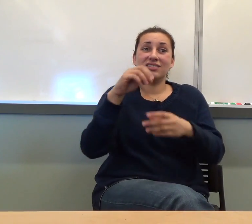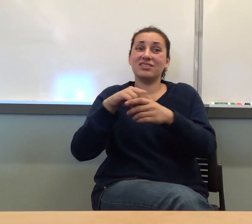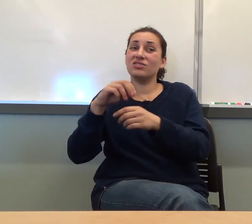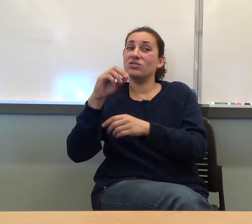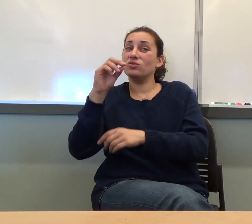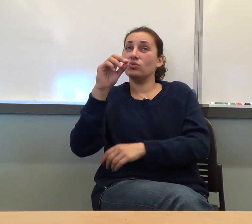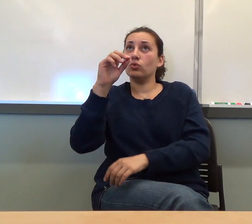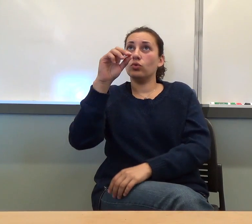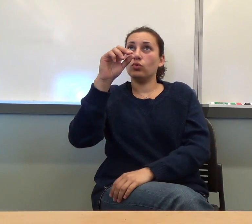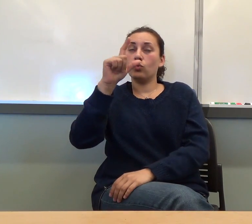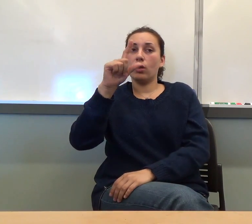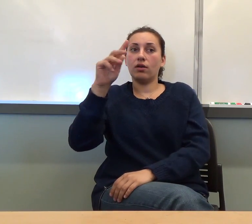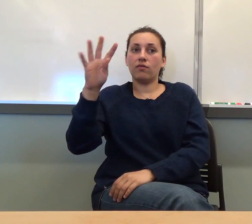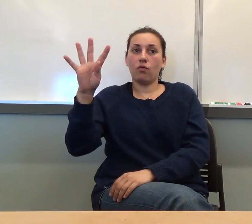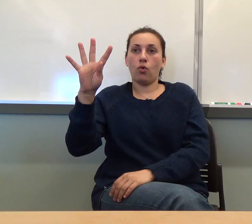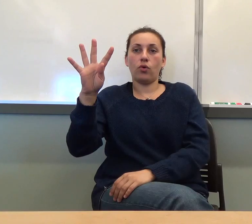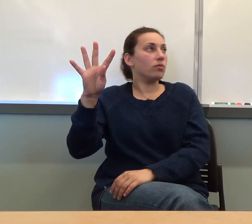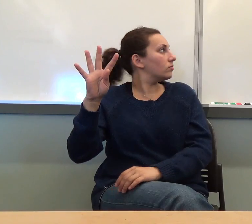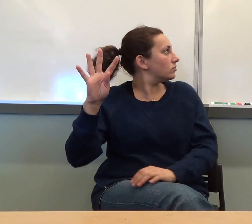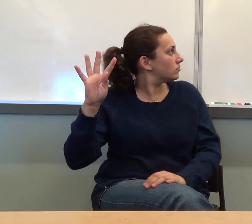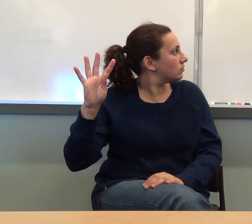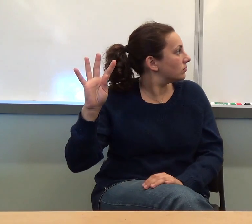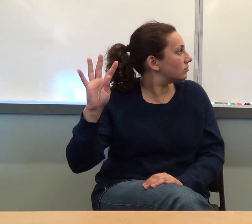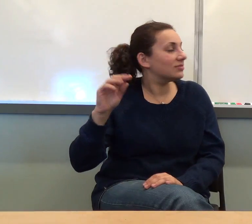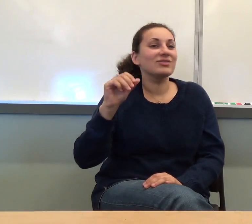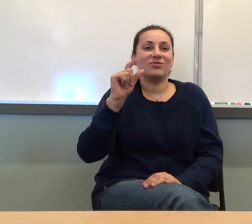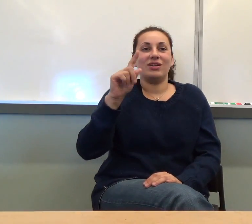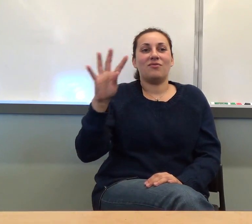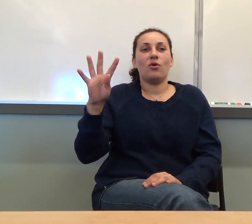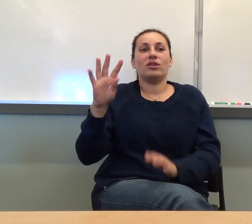When you divide those two out, you get this astonishing number,